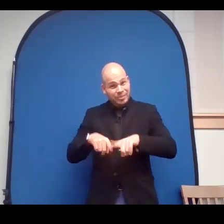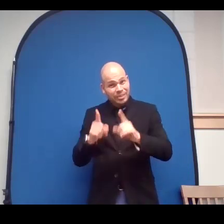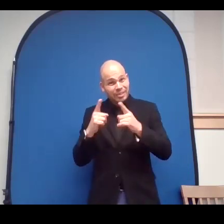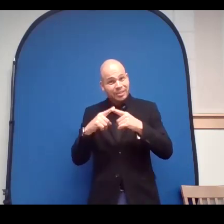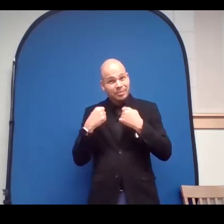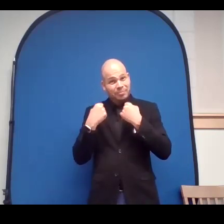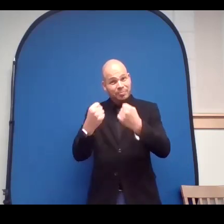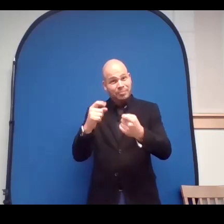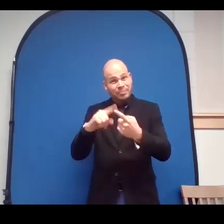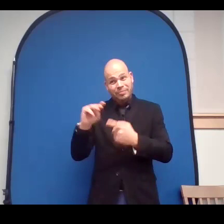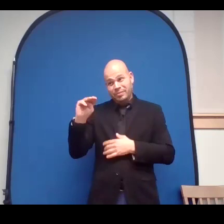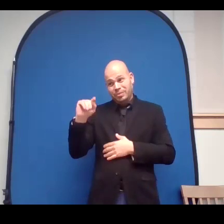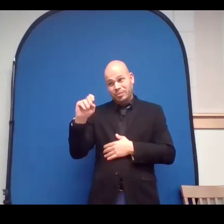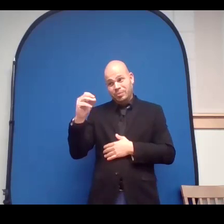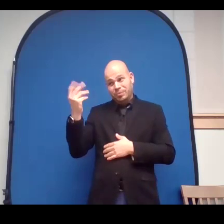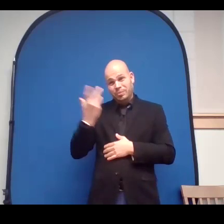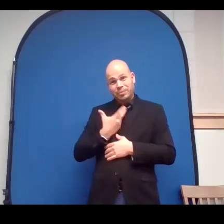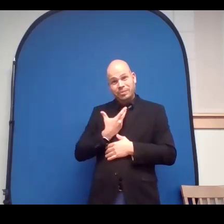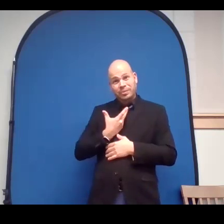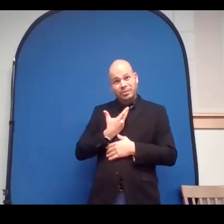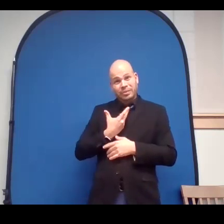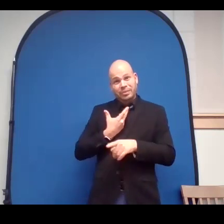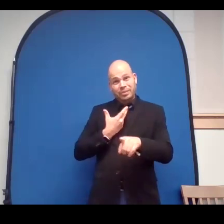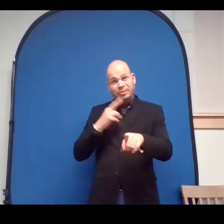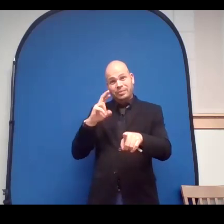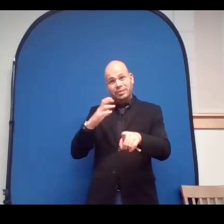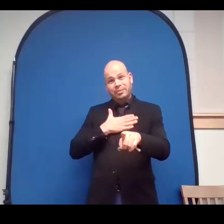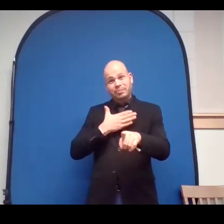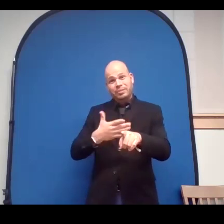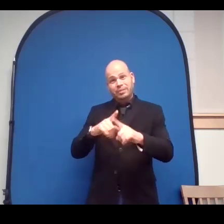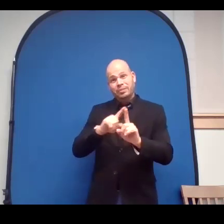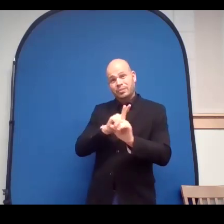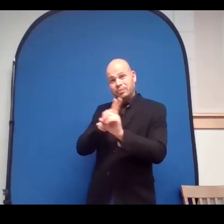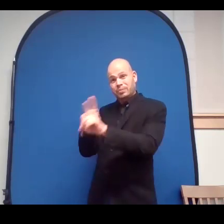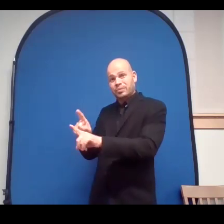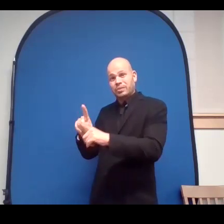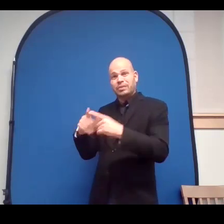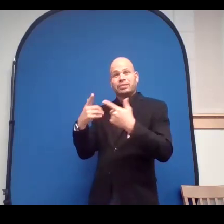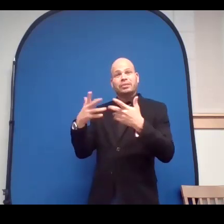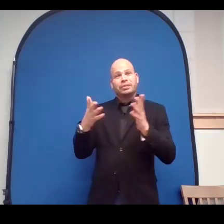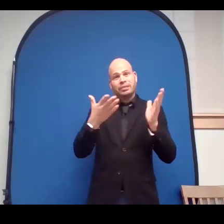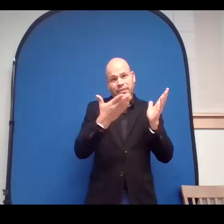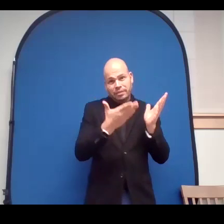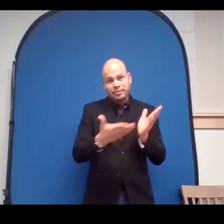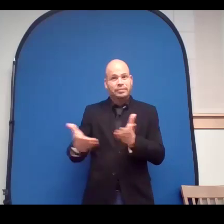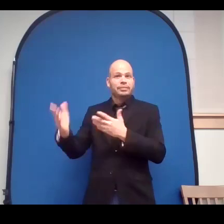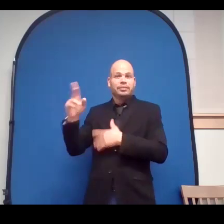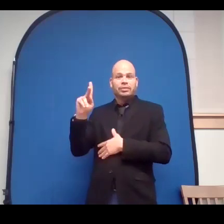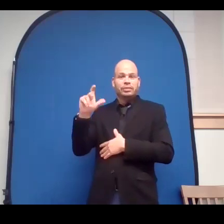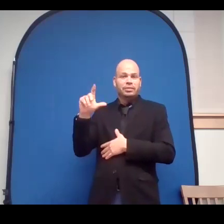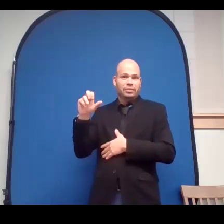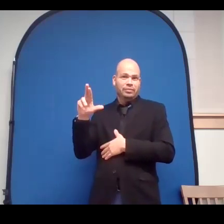that they were able to get Sergeant Card to go with them, and that they were on their way to Keller Army Hospital, Community